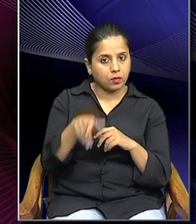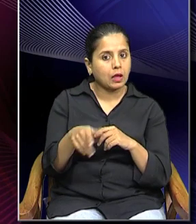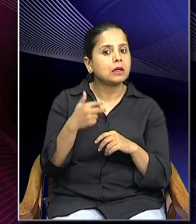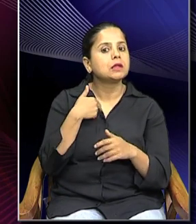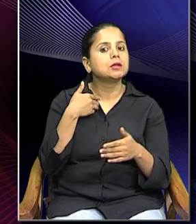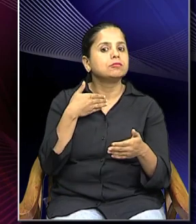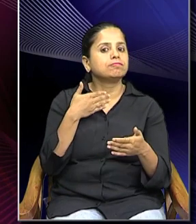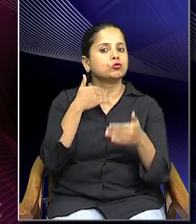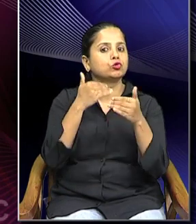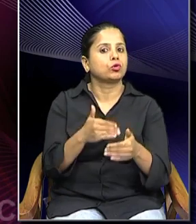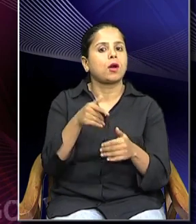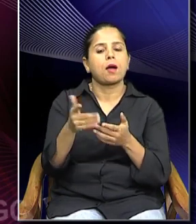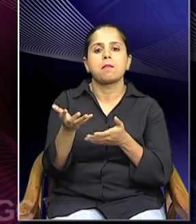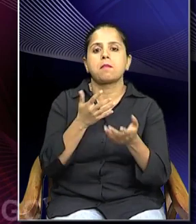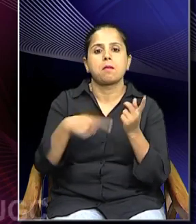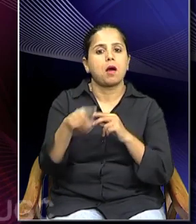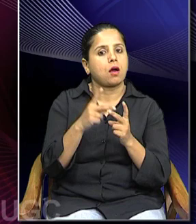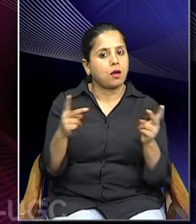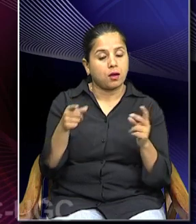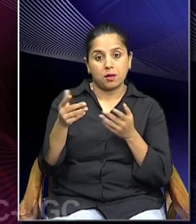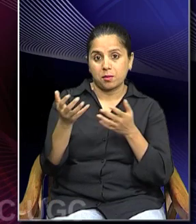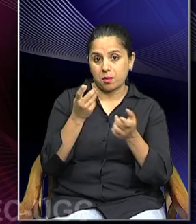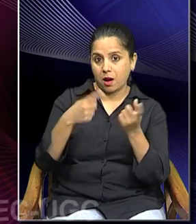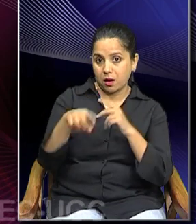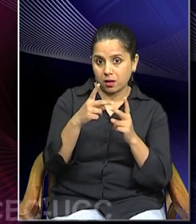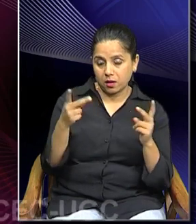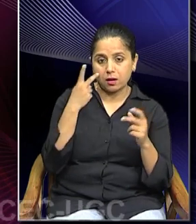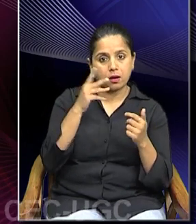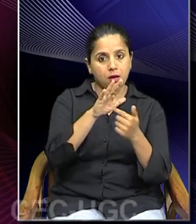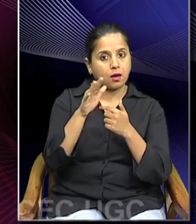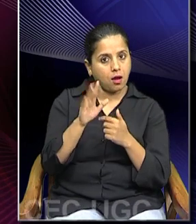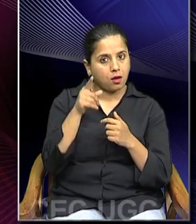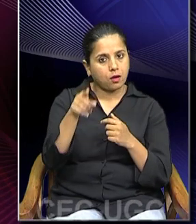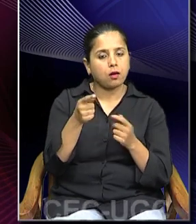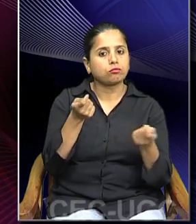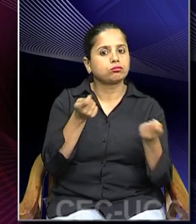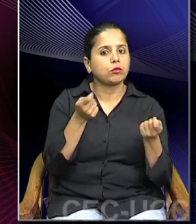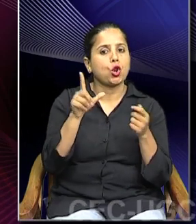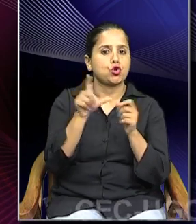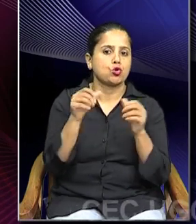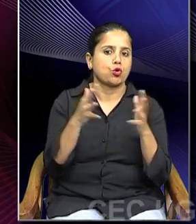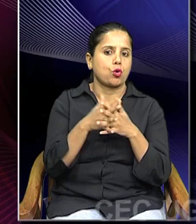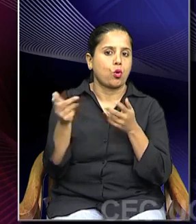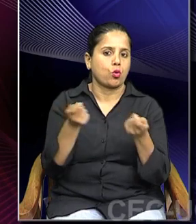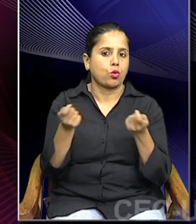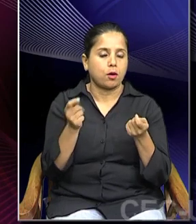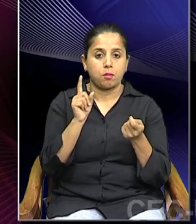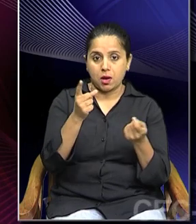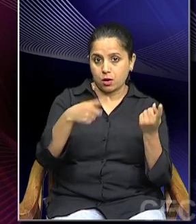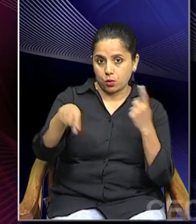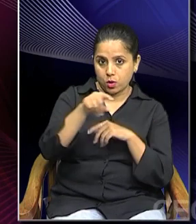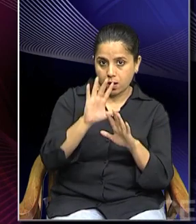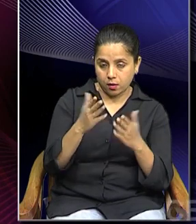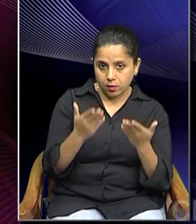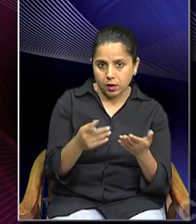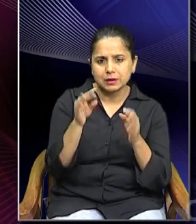the market. So, the market is somewhere place where you will be regulated by law, whereas if you were in a,